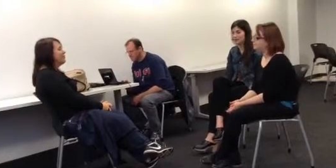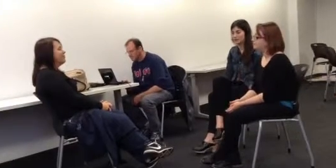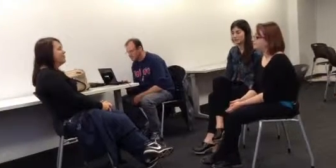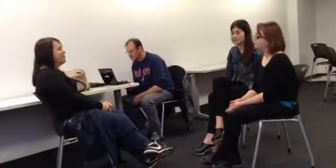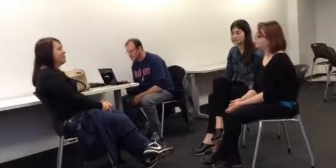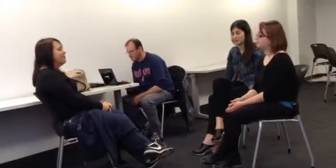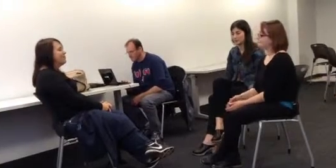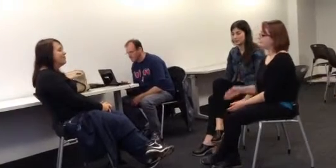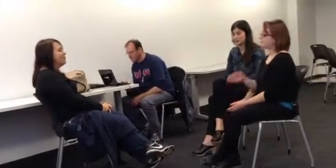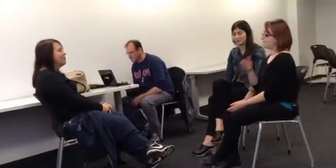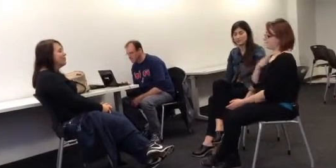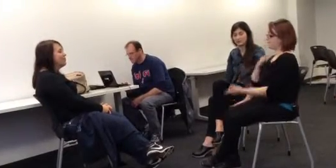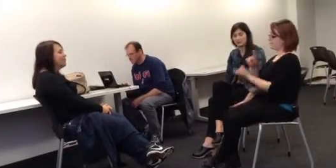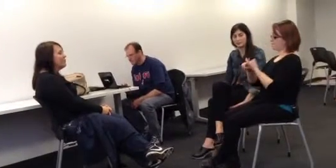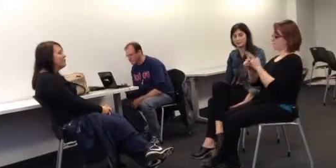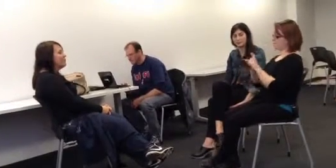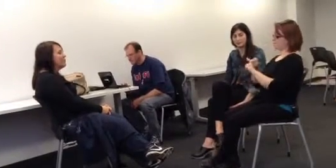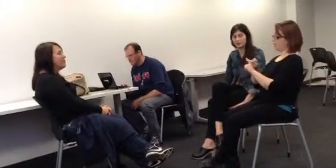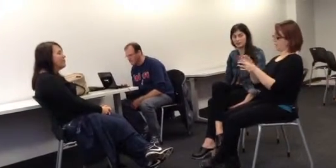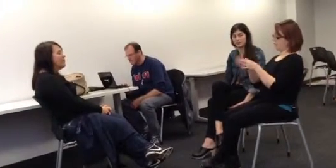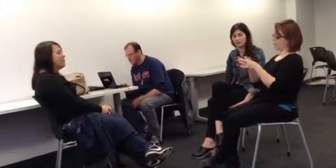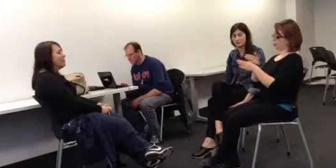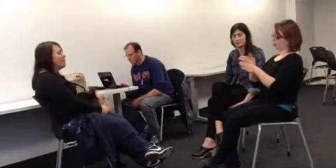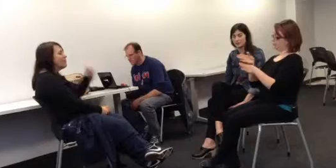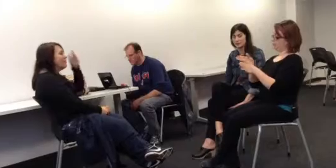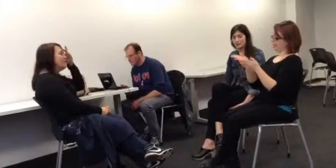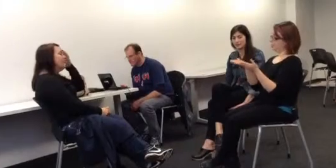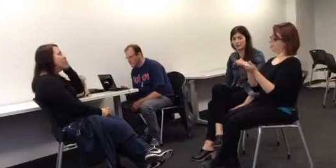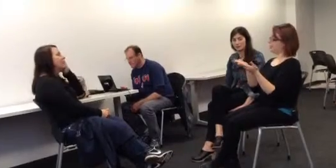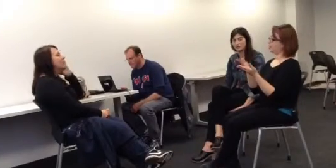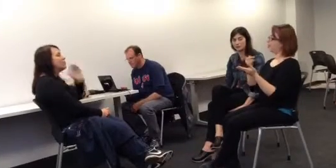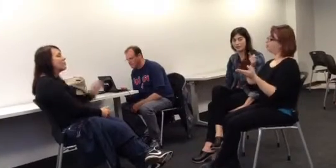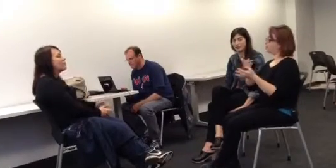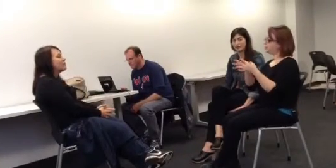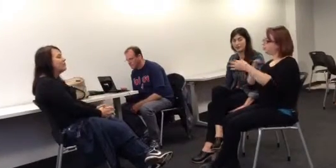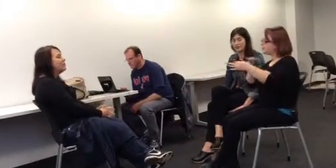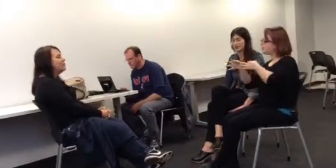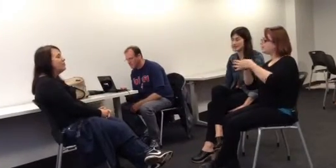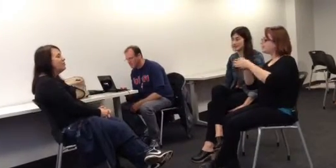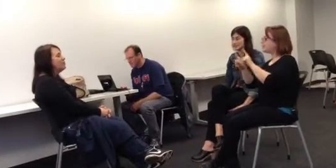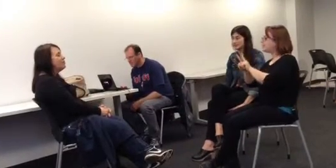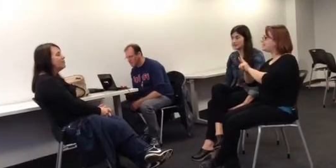Katie was explaining the difference between signing English and ASL.